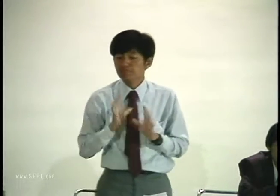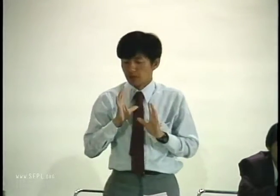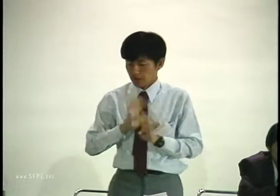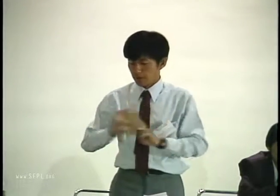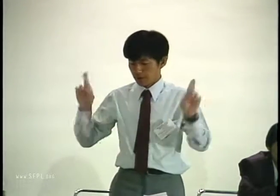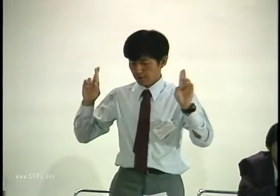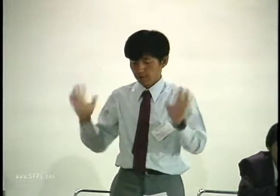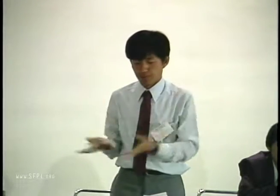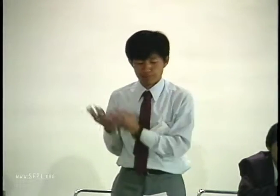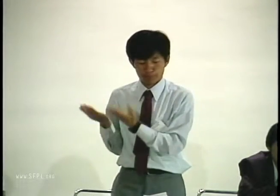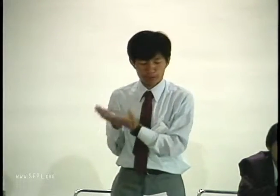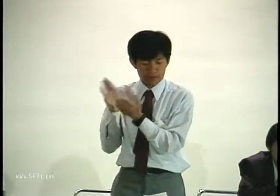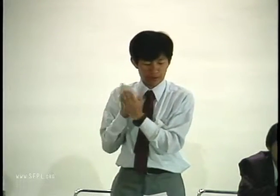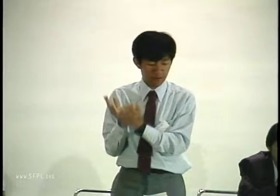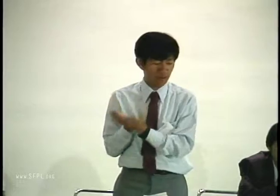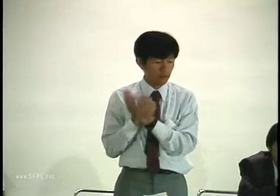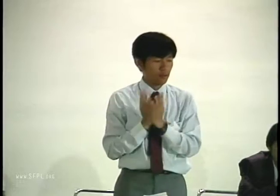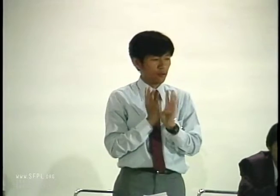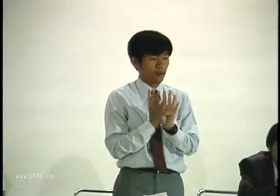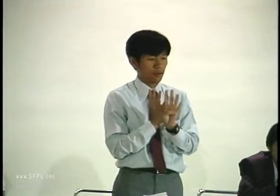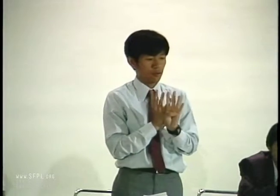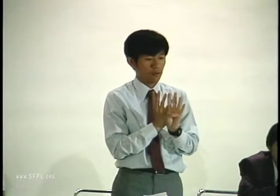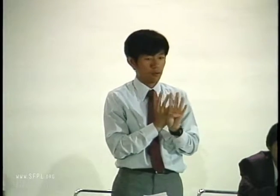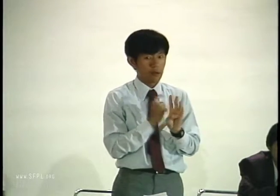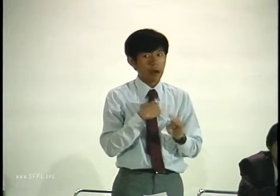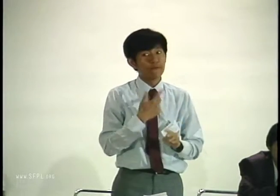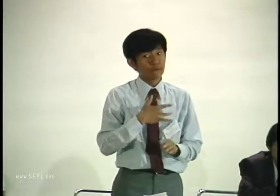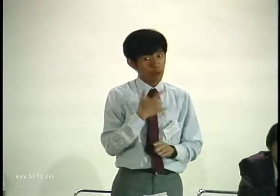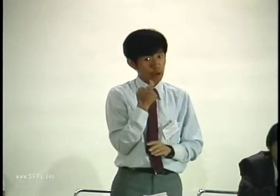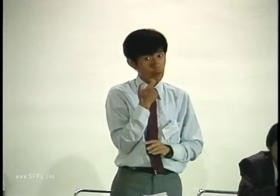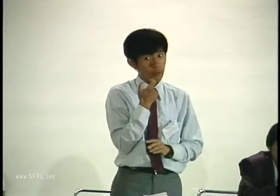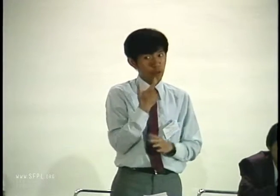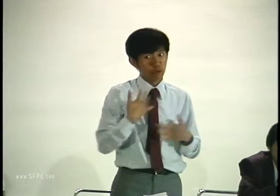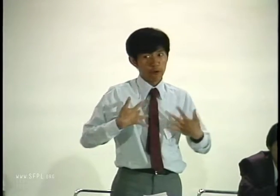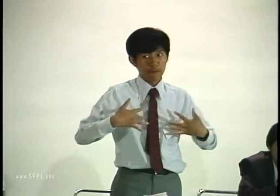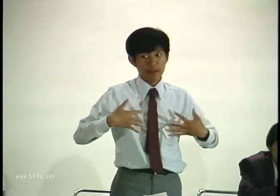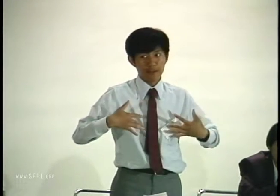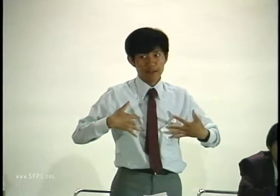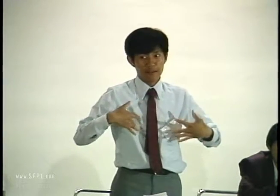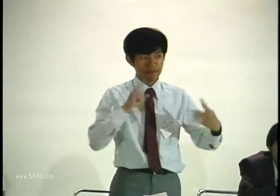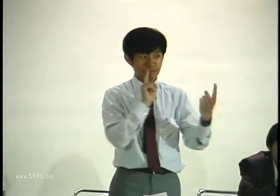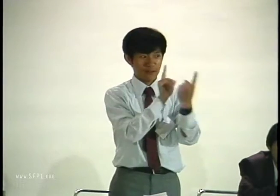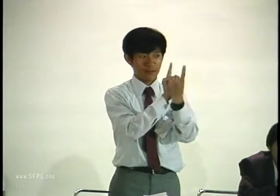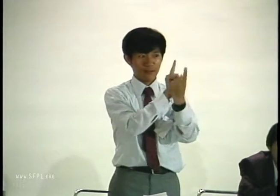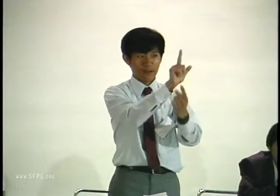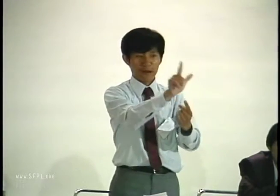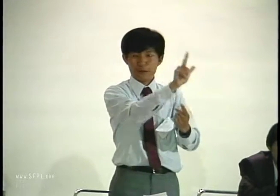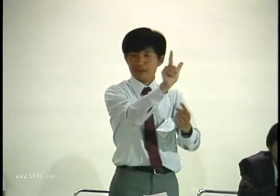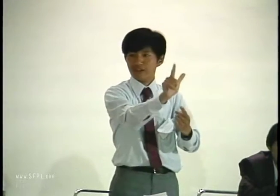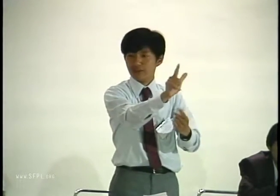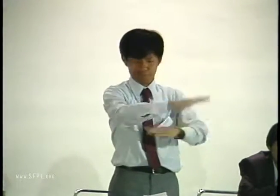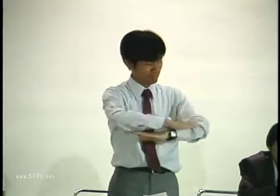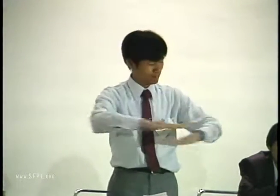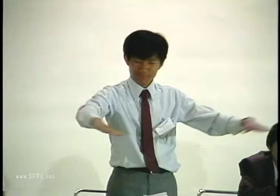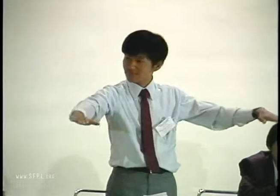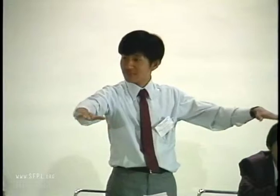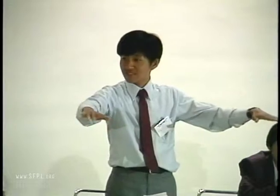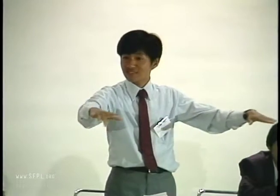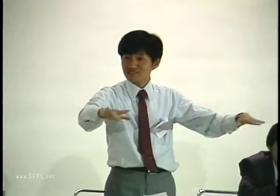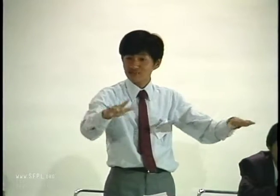vocabulary. But then I finally felt ready to take a book off the shelf and get online to check it out, and I was very nervous getting ready to meet